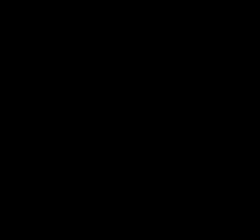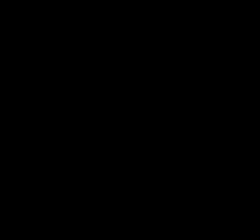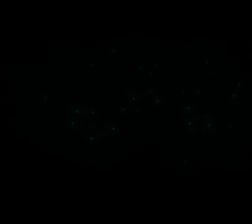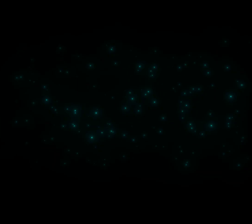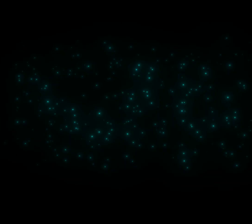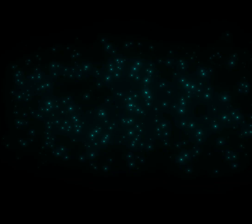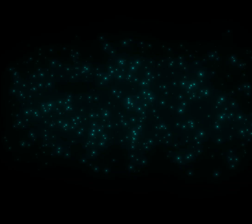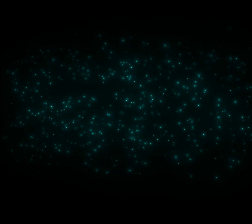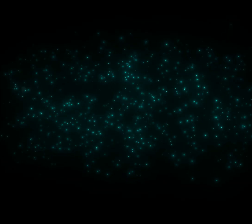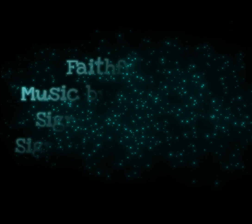We are